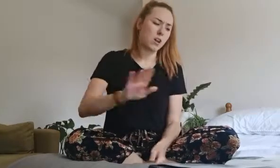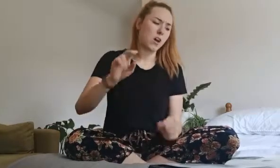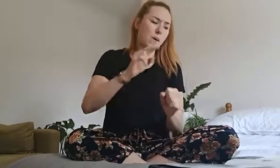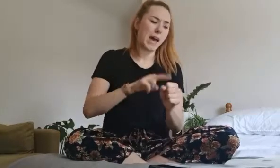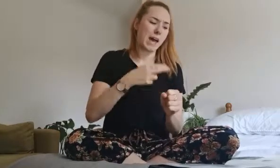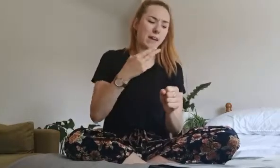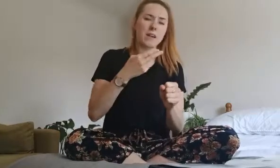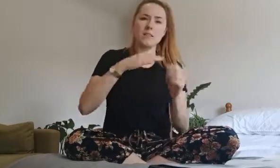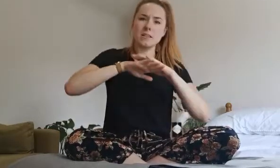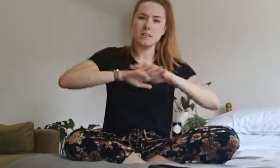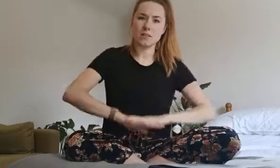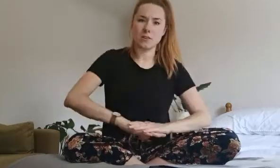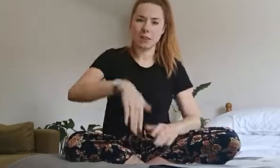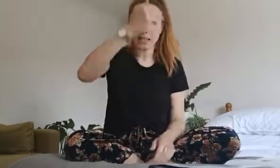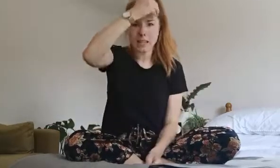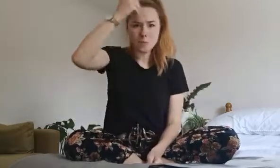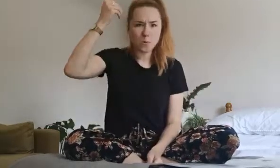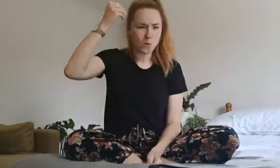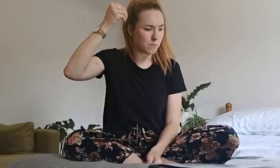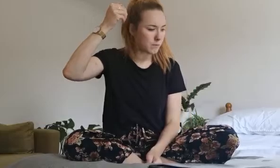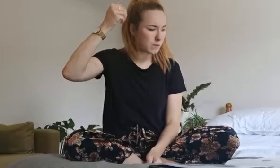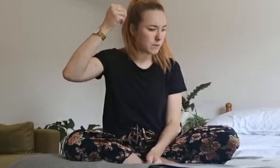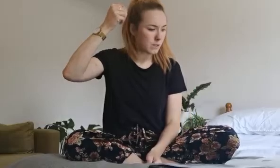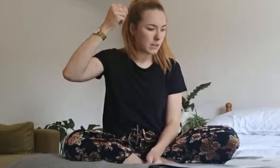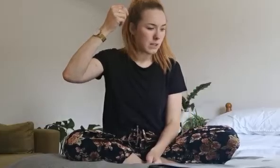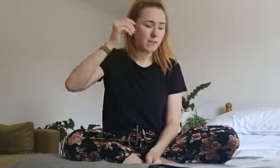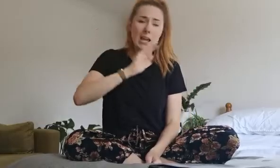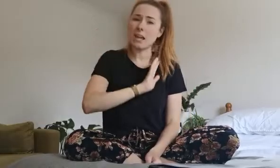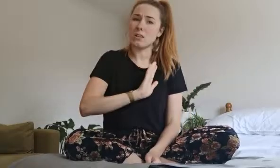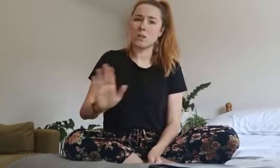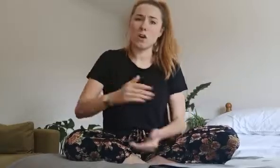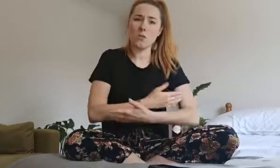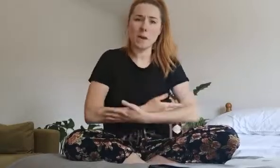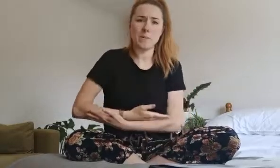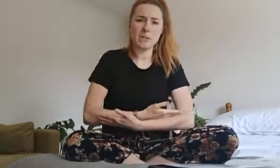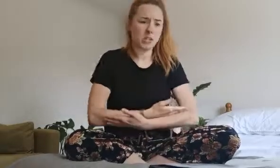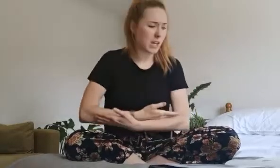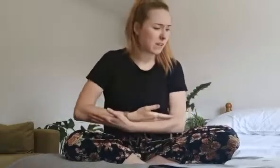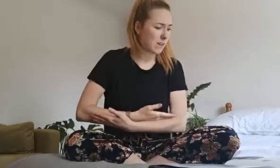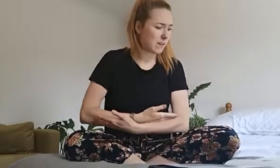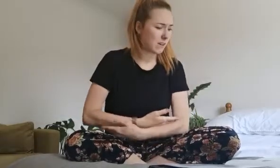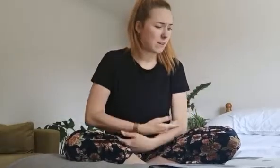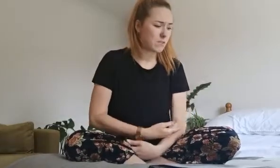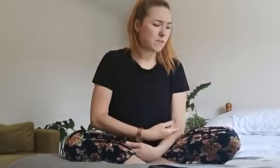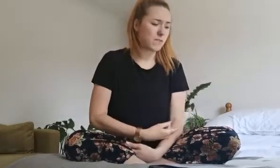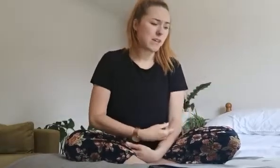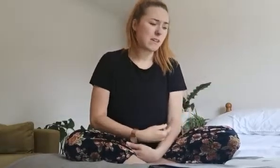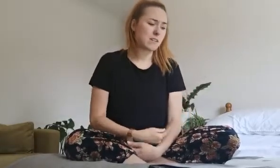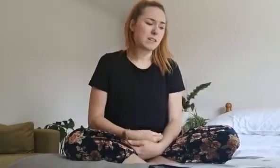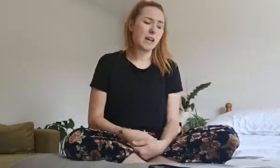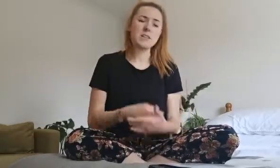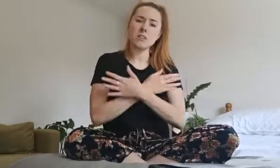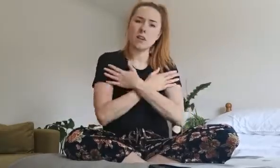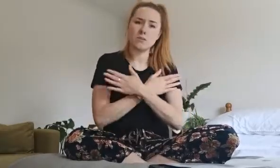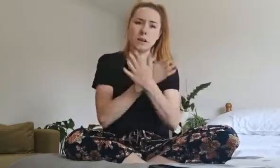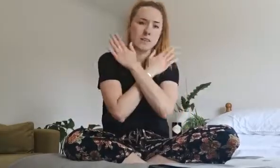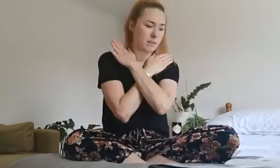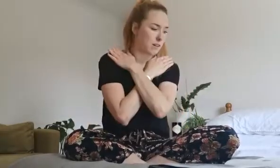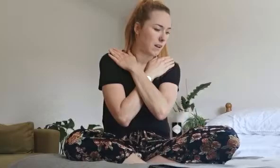no egg to sit on and keep warm. They had no baby chick to feed and to cuddle and to